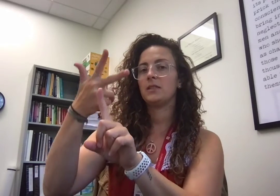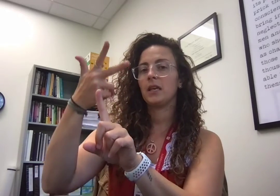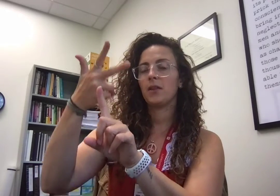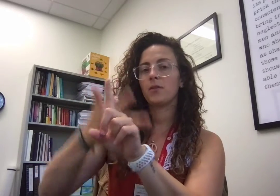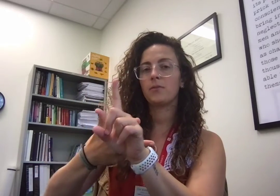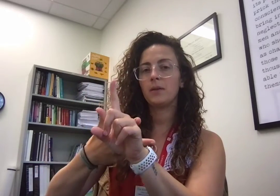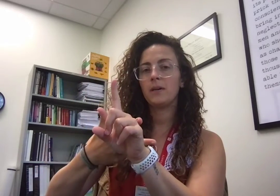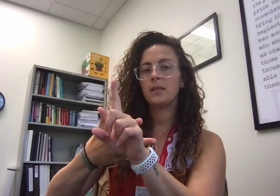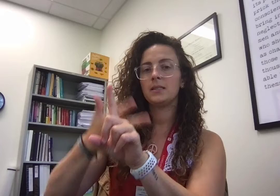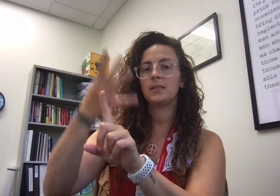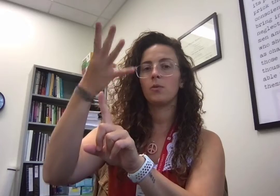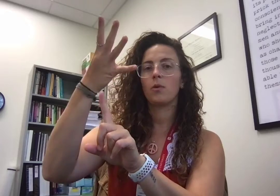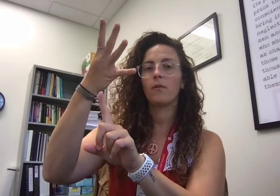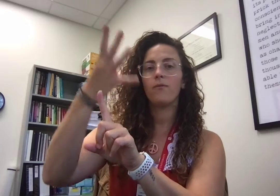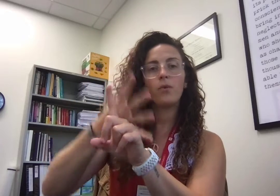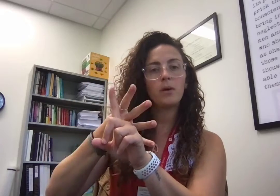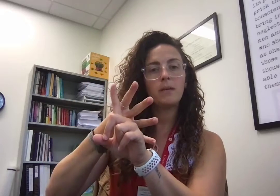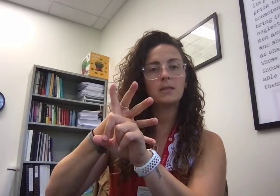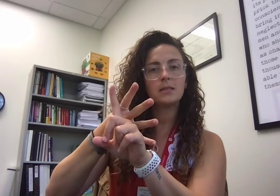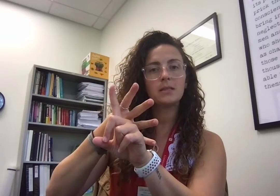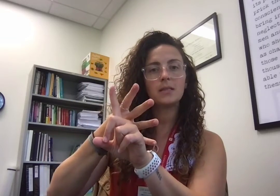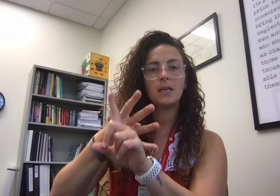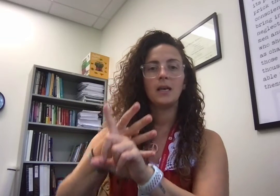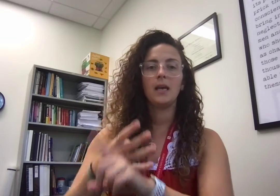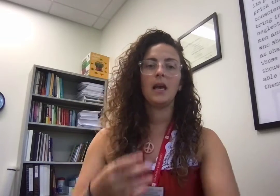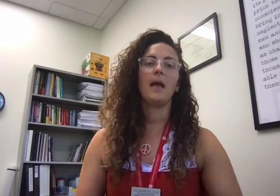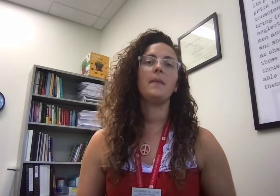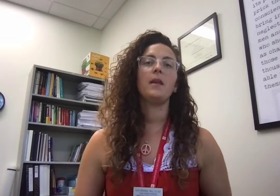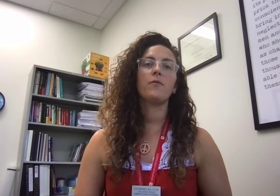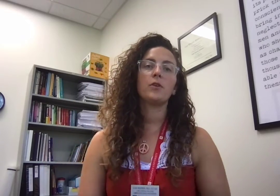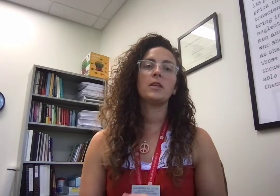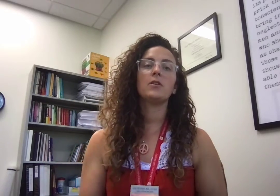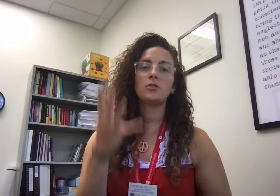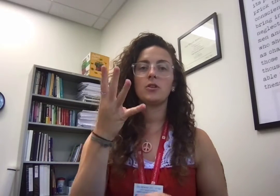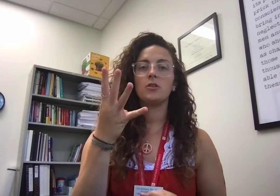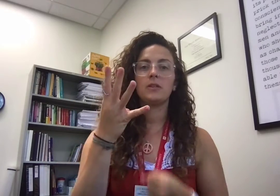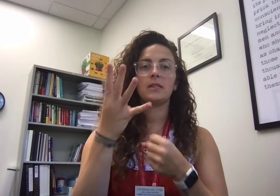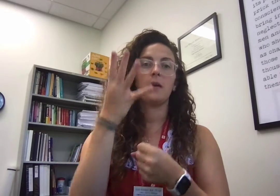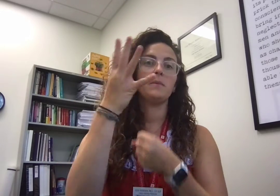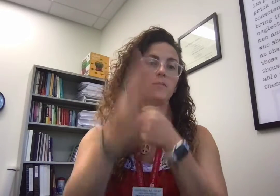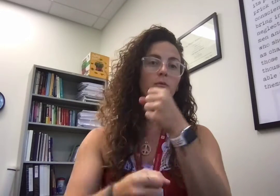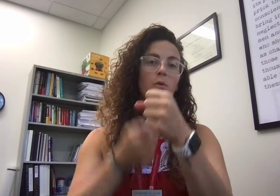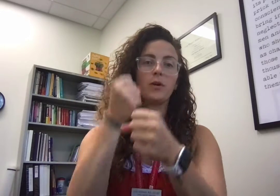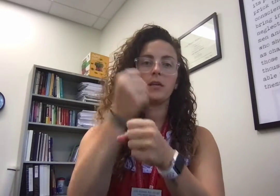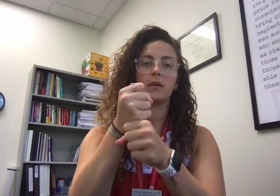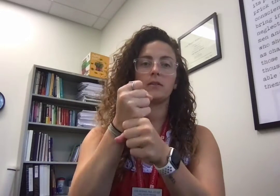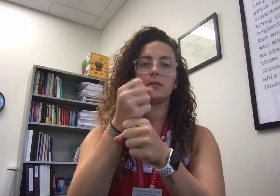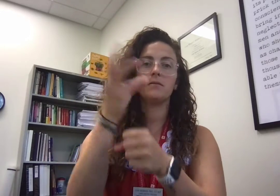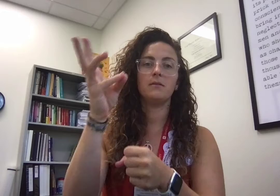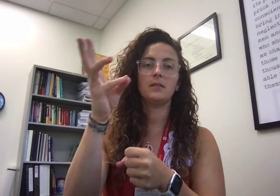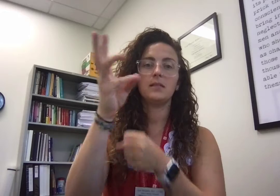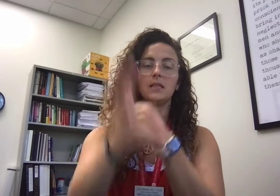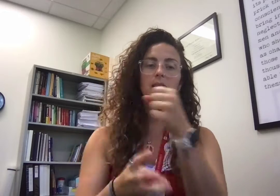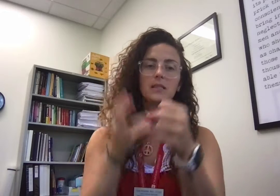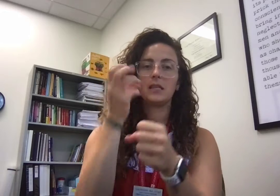say 3 months or 4 months. And then for years, you can do the same. 4 years, 6